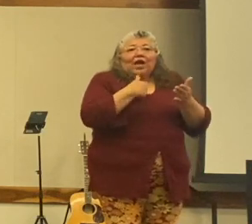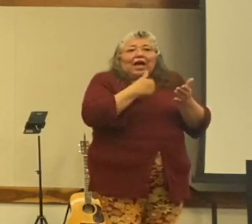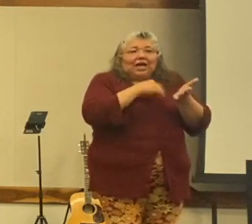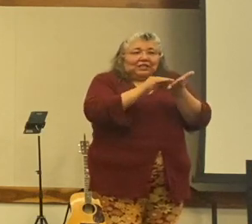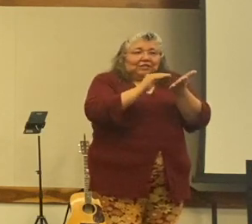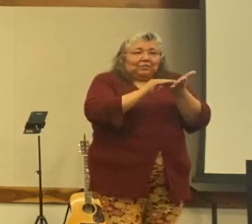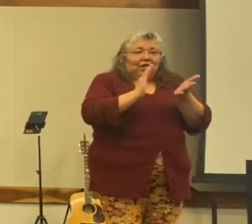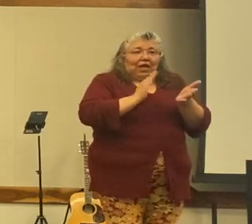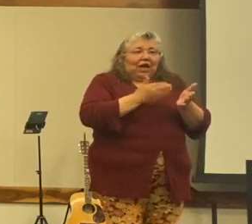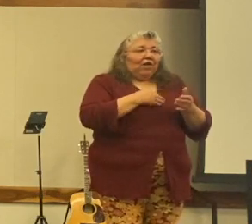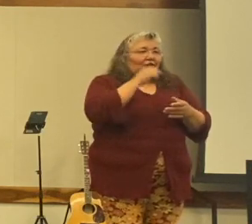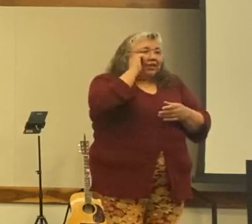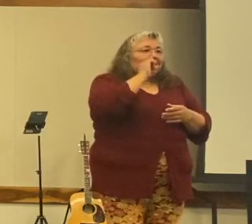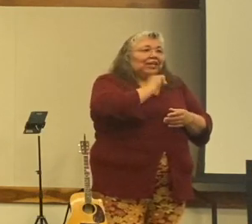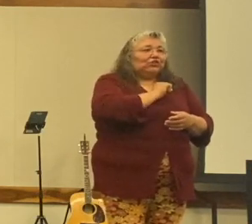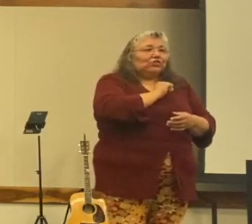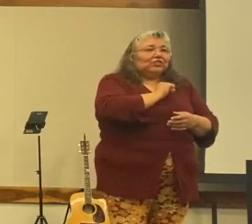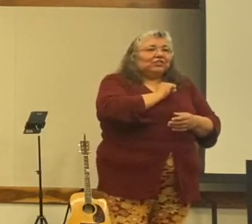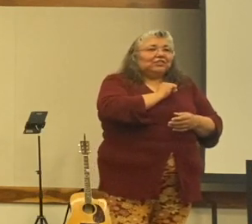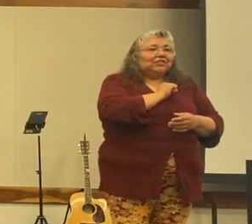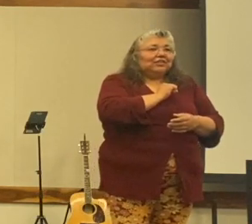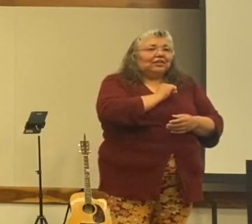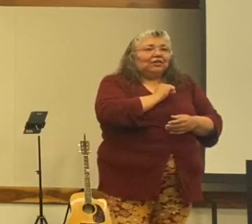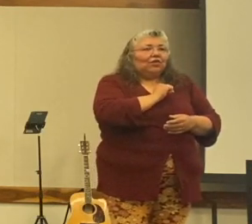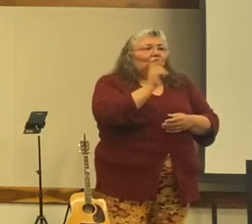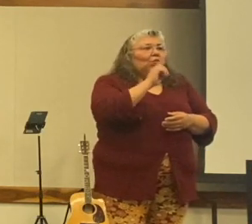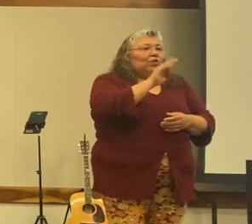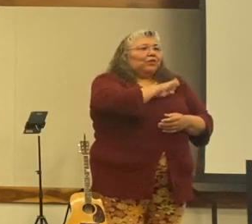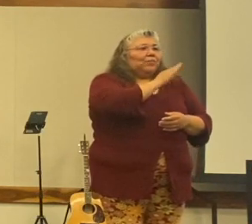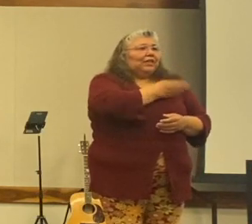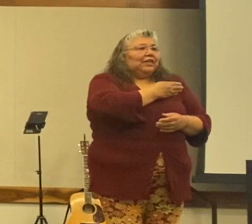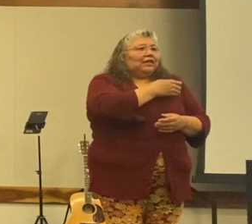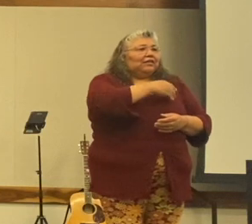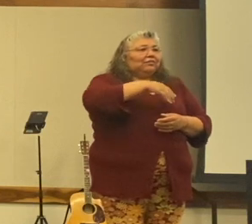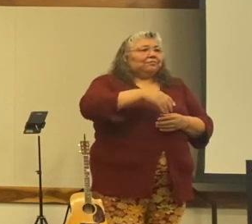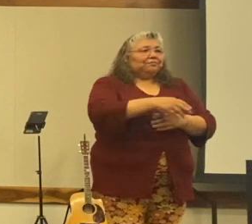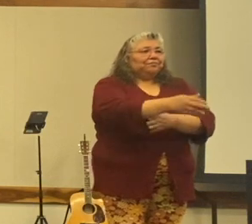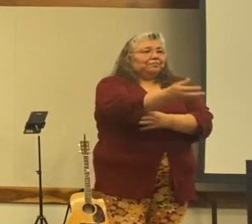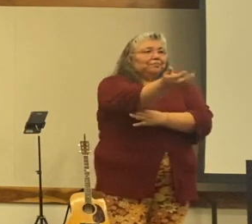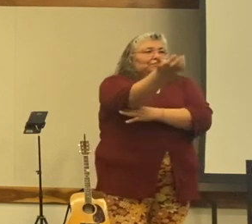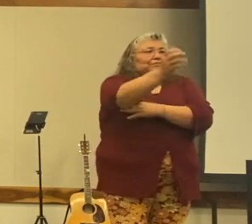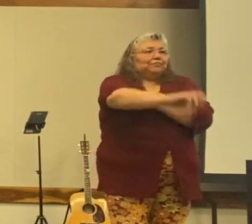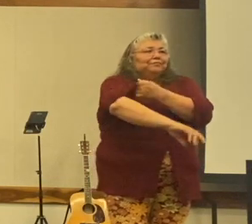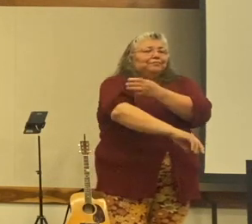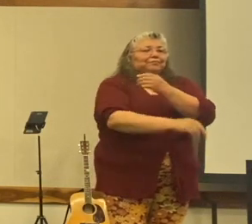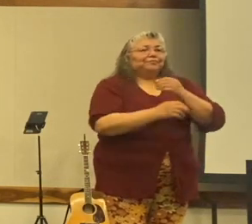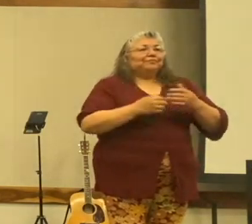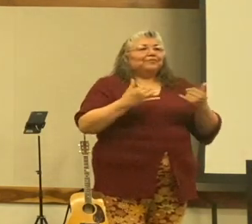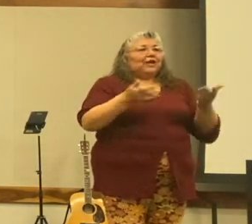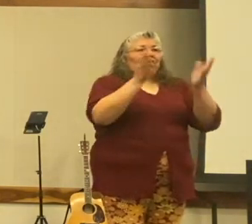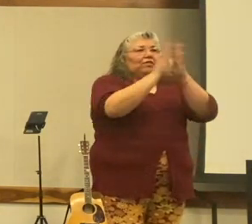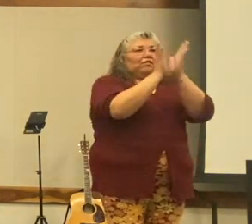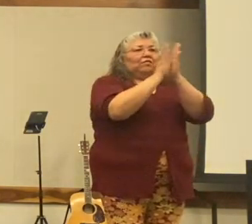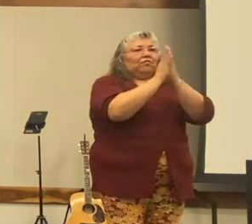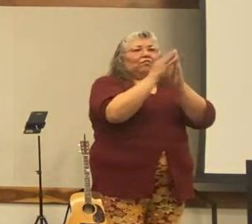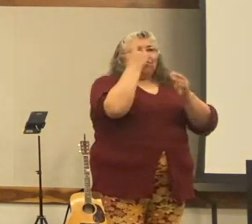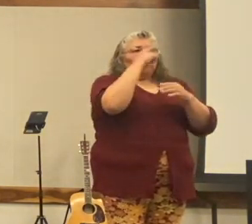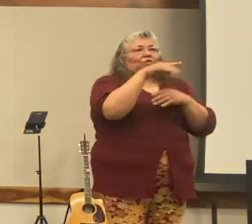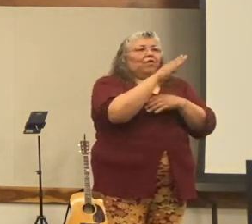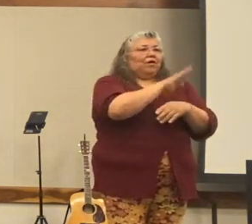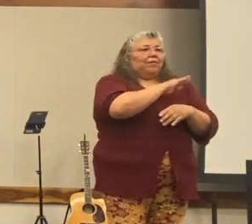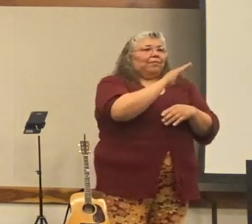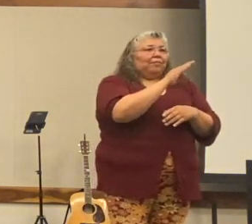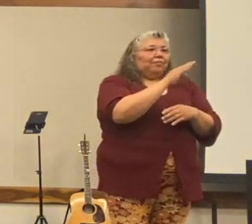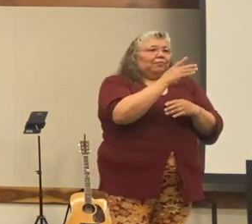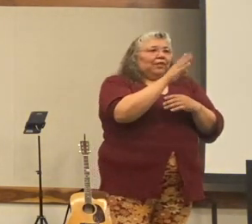dismiss all of our teenagers is, where's Billy? I don't see Billy. Is Billy here? Let's give it up for Billy. Billy, I want you to